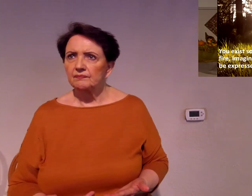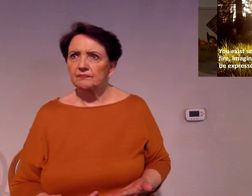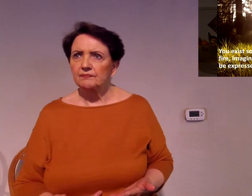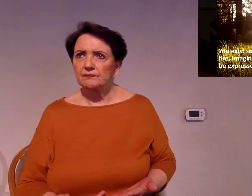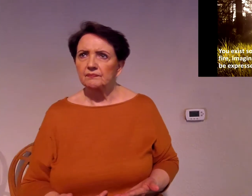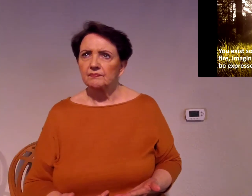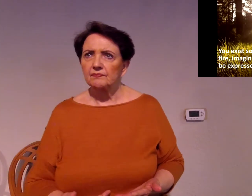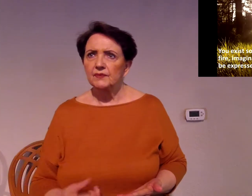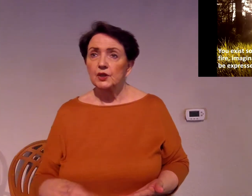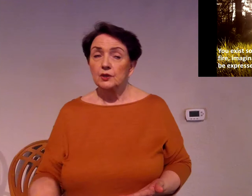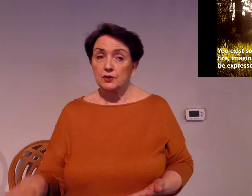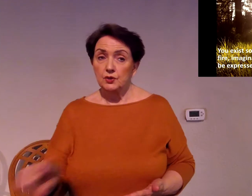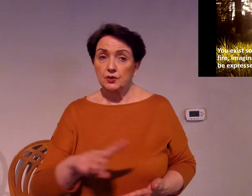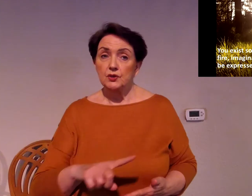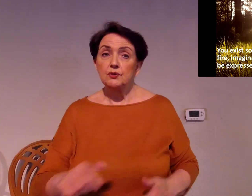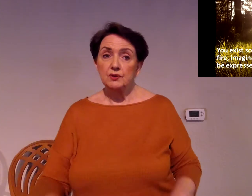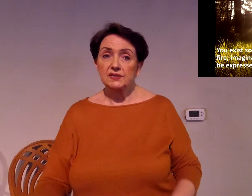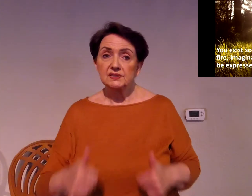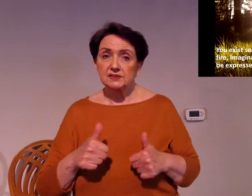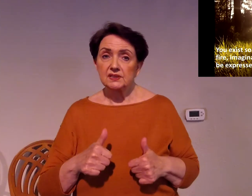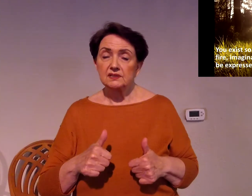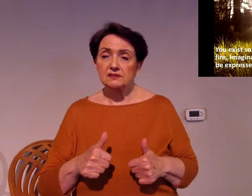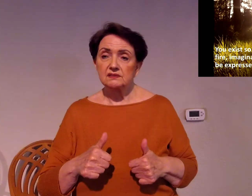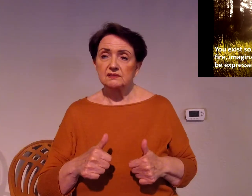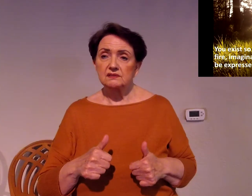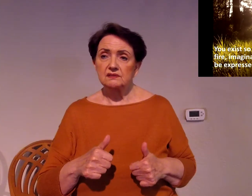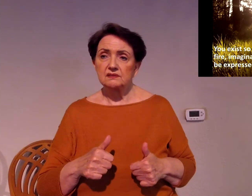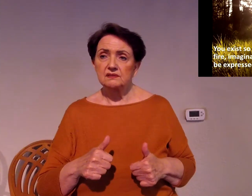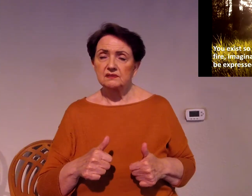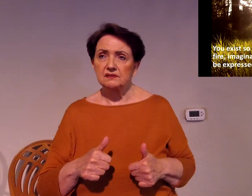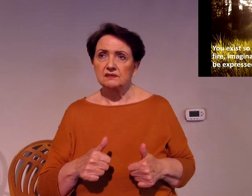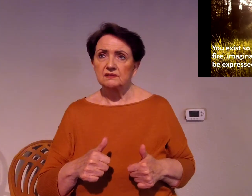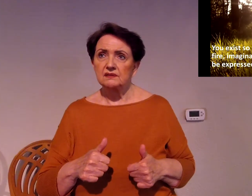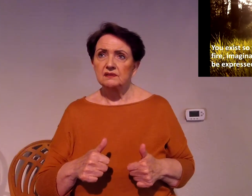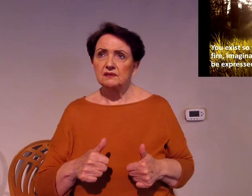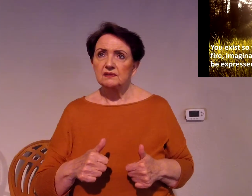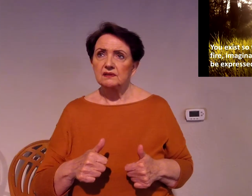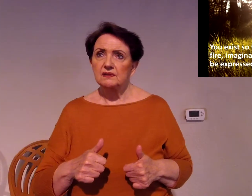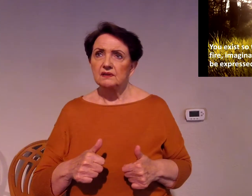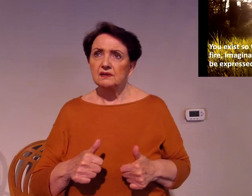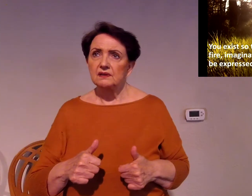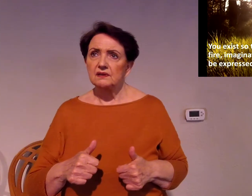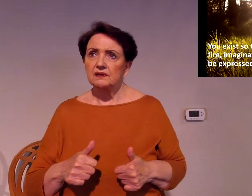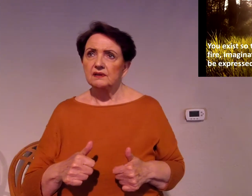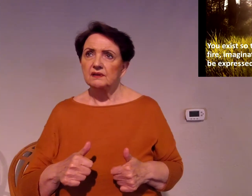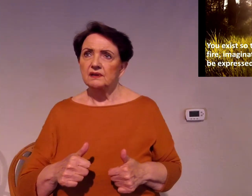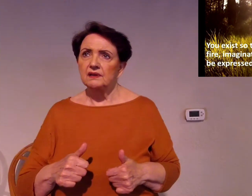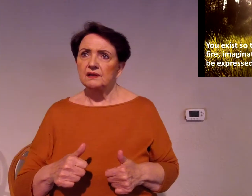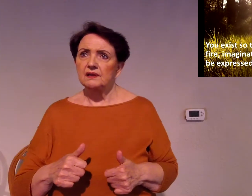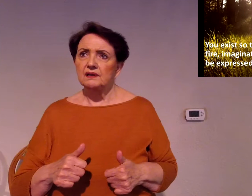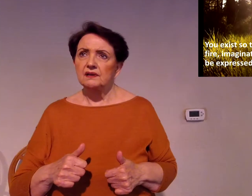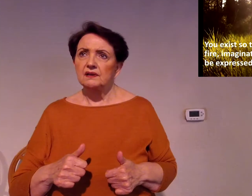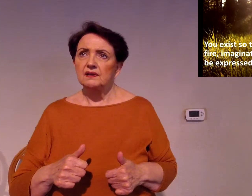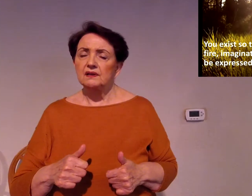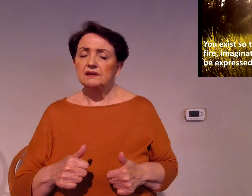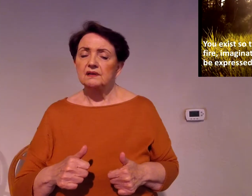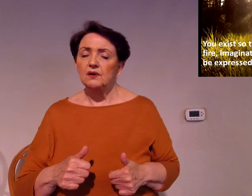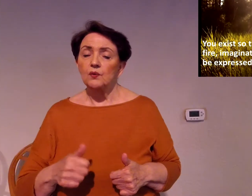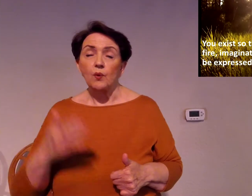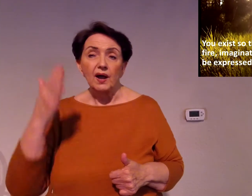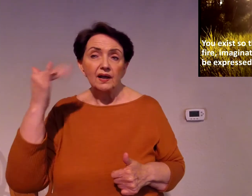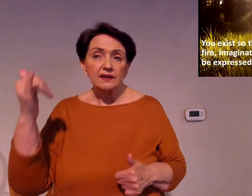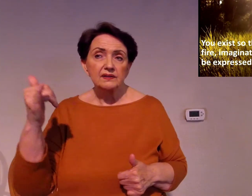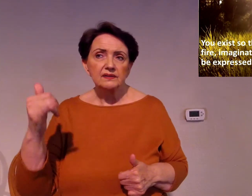You exist, Ernest Holmes tells us. You exist so that the divine feeling,